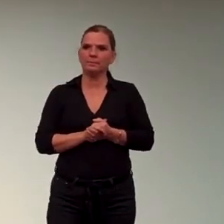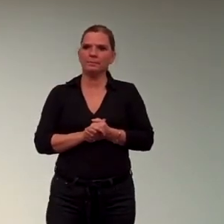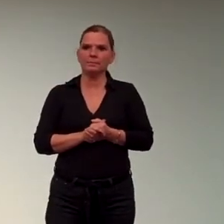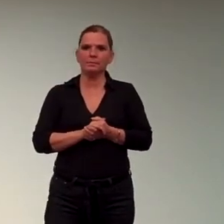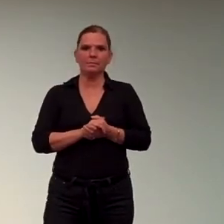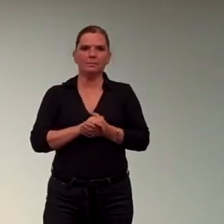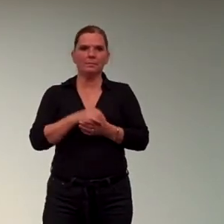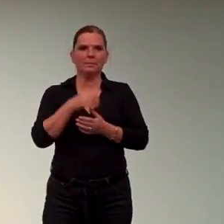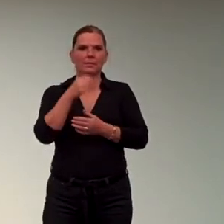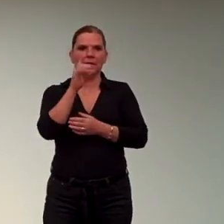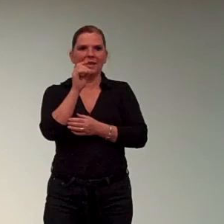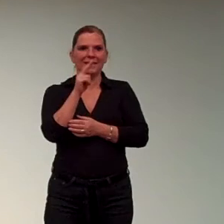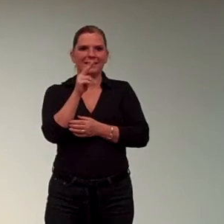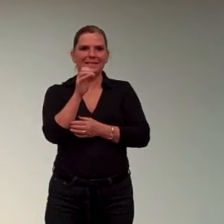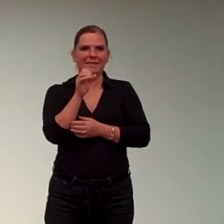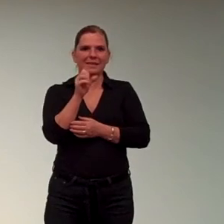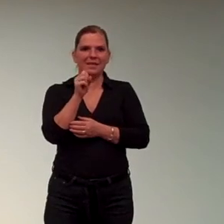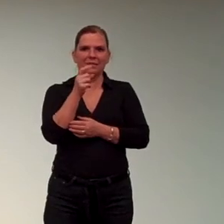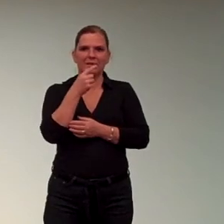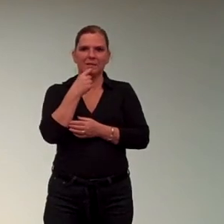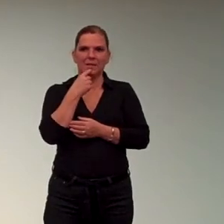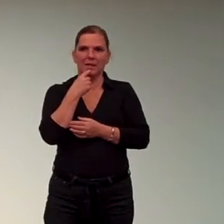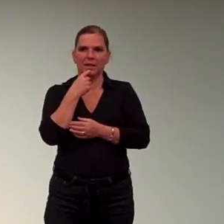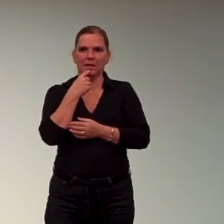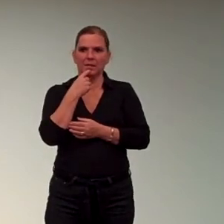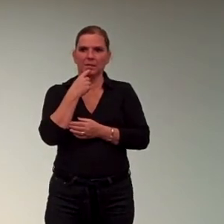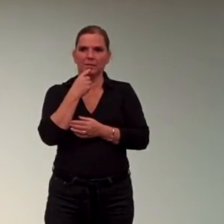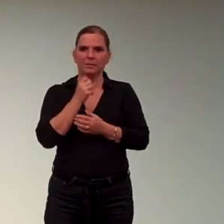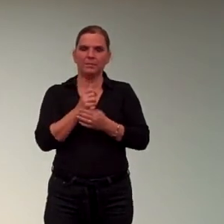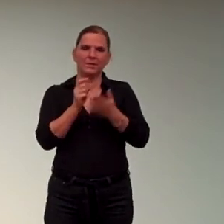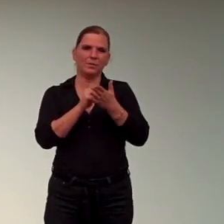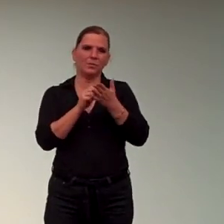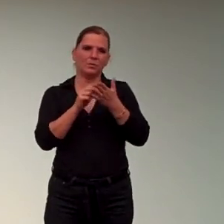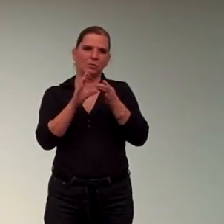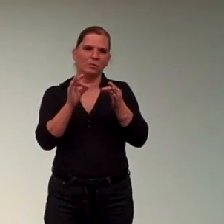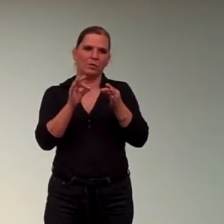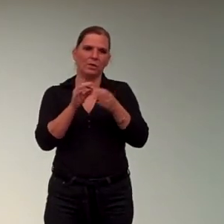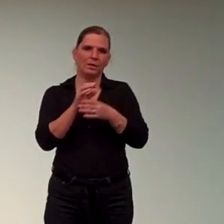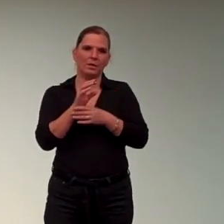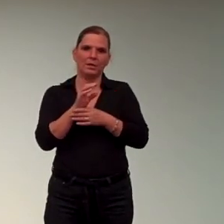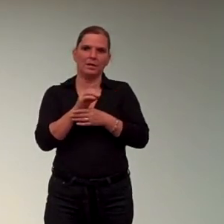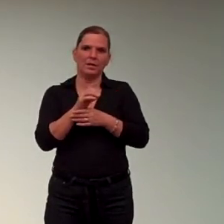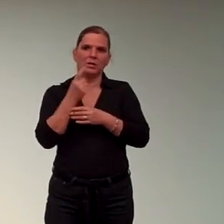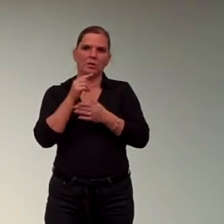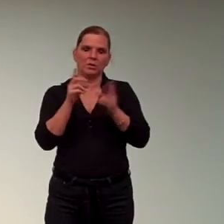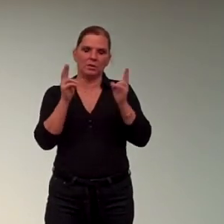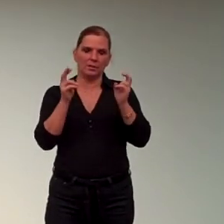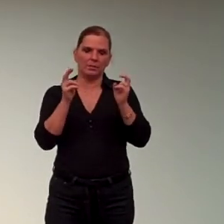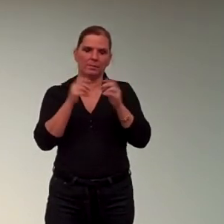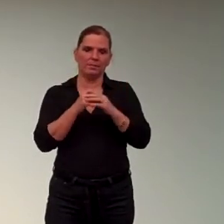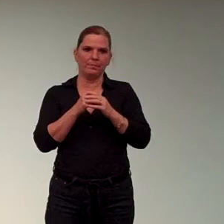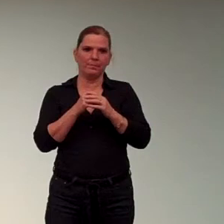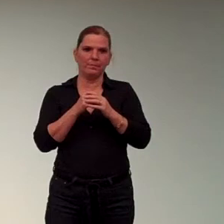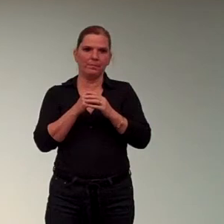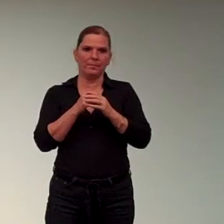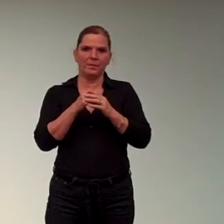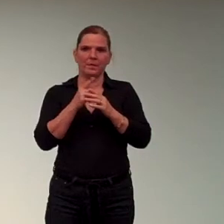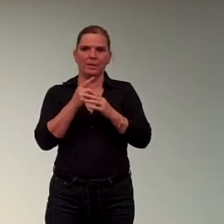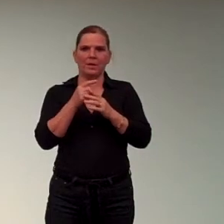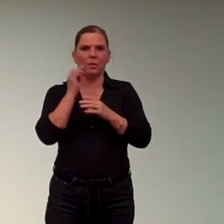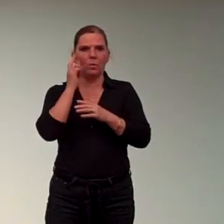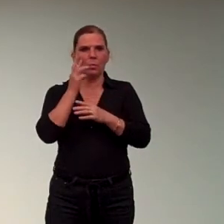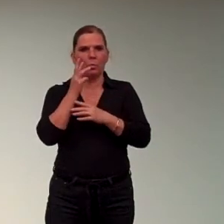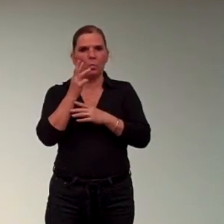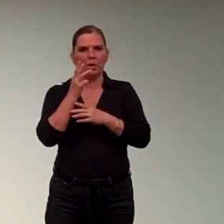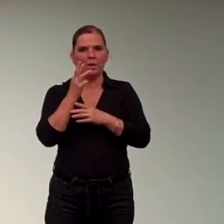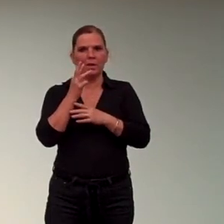Rebecca Harding Davis' Life in the Iron Mills, which was written in 1861, says this: "The idiosyncrasy of